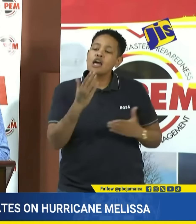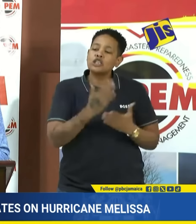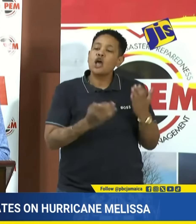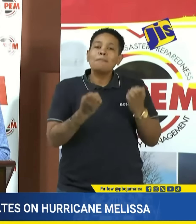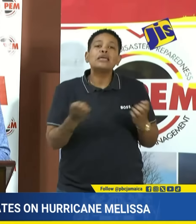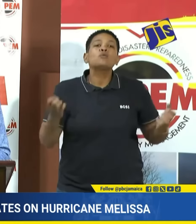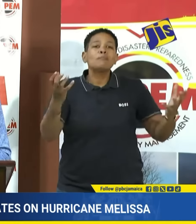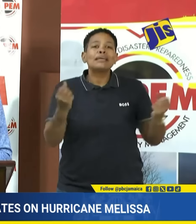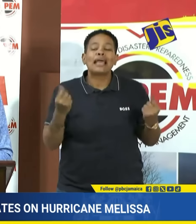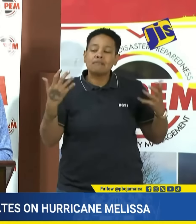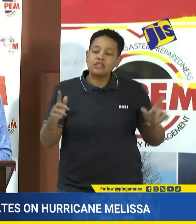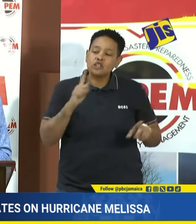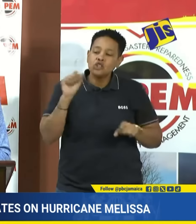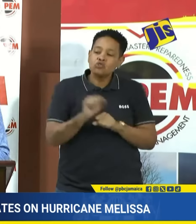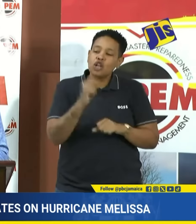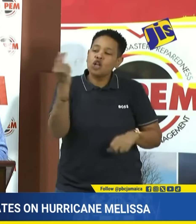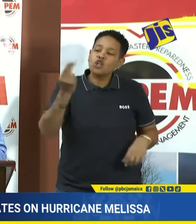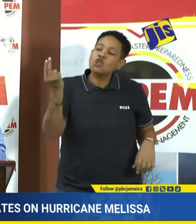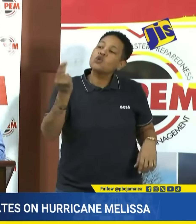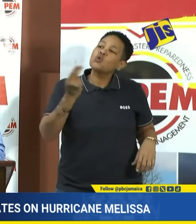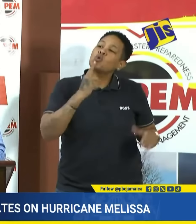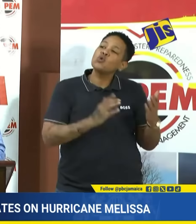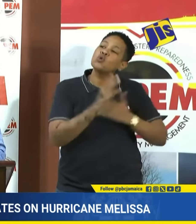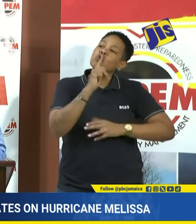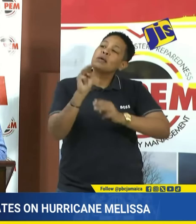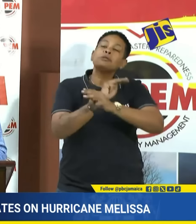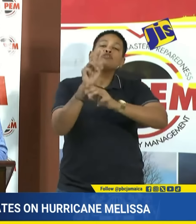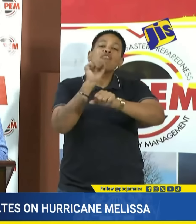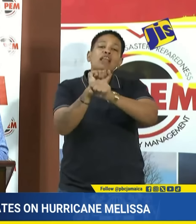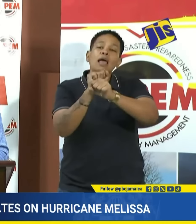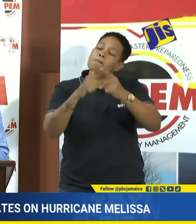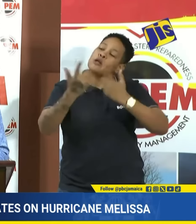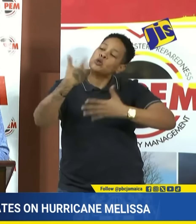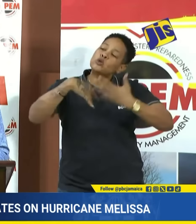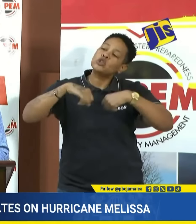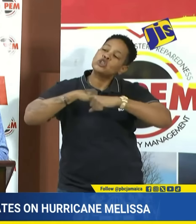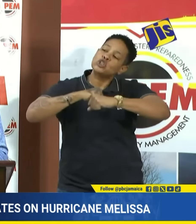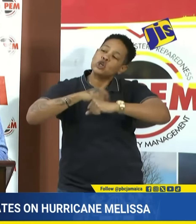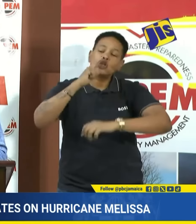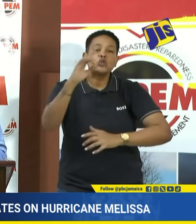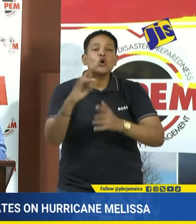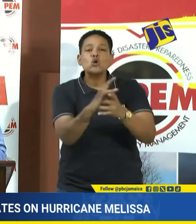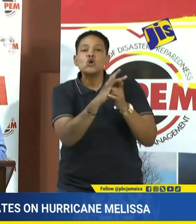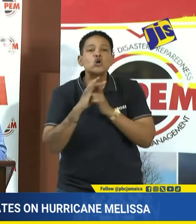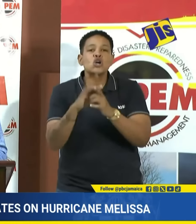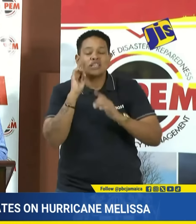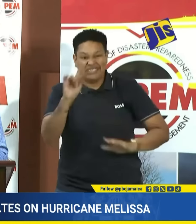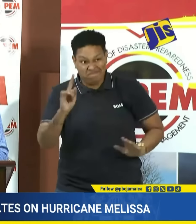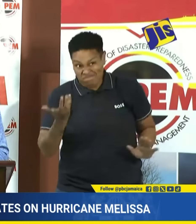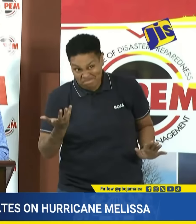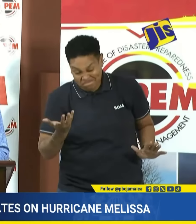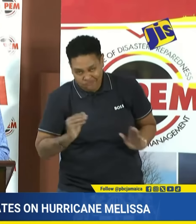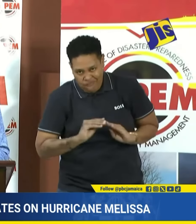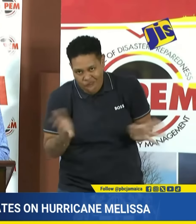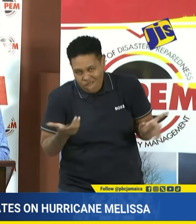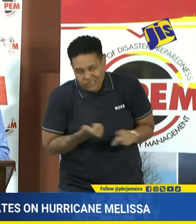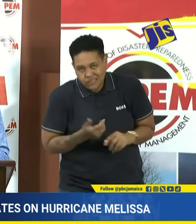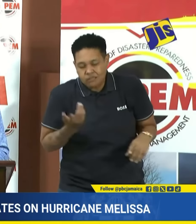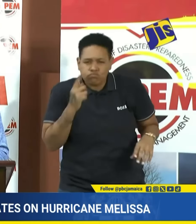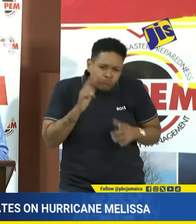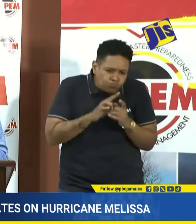some equipment that is being used by the Ministry of Labour and Social Security to coordinate, obviously, the